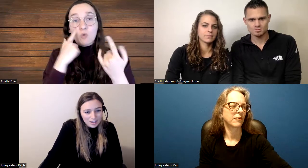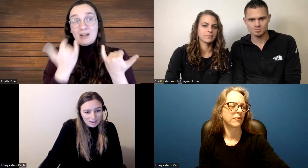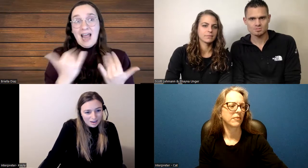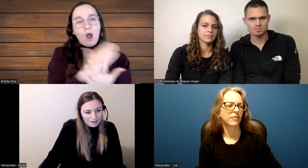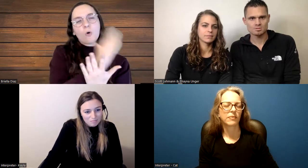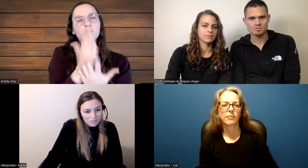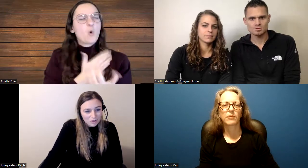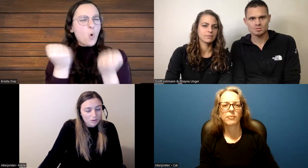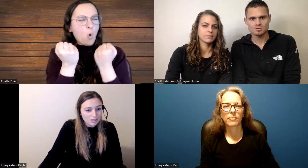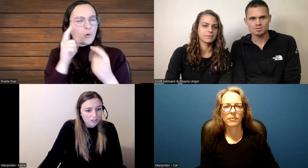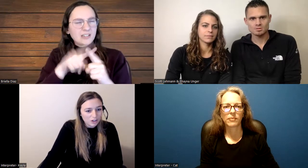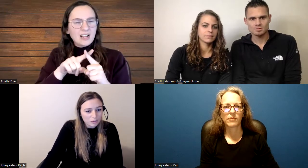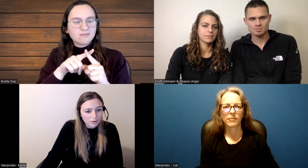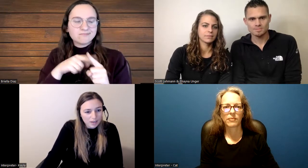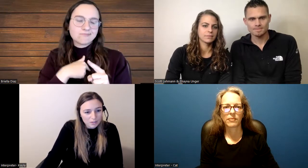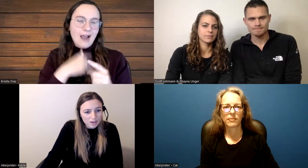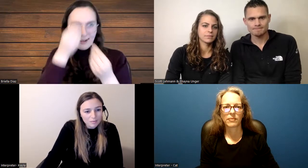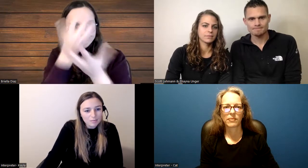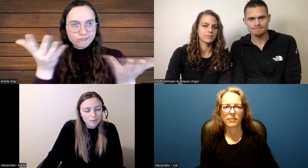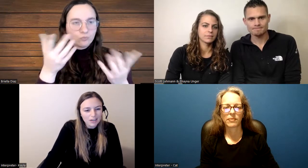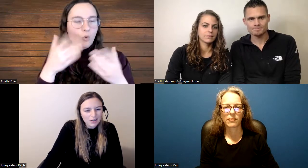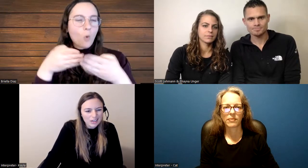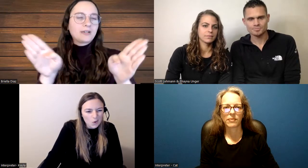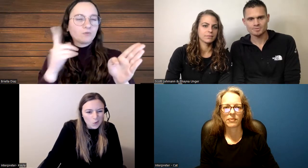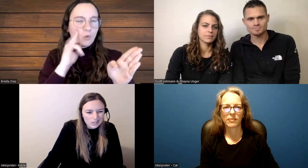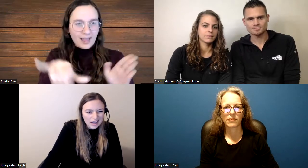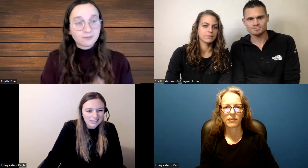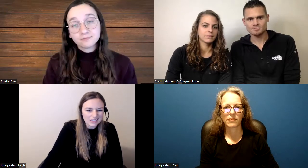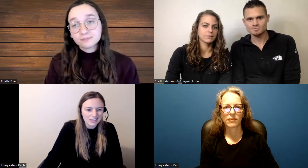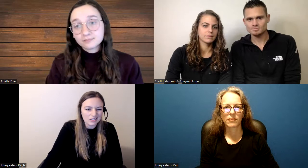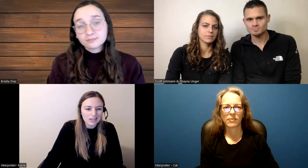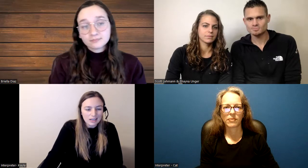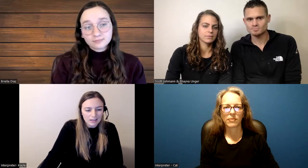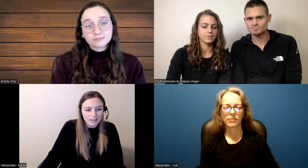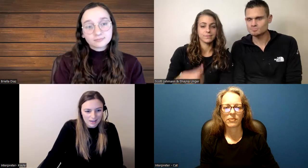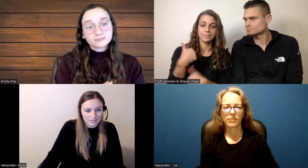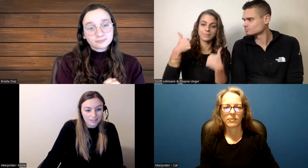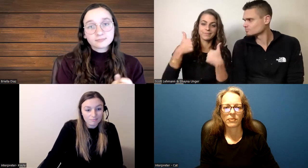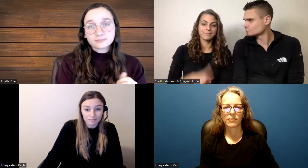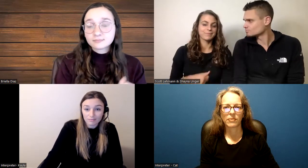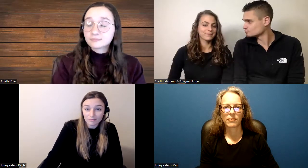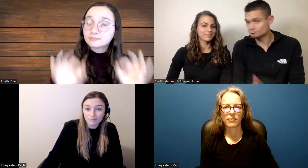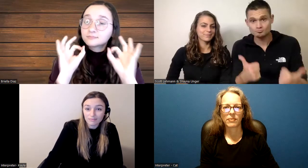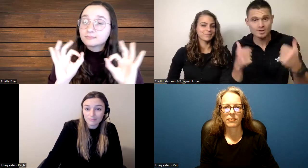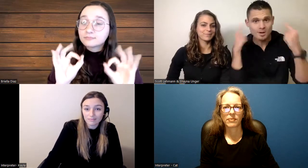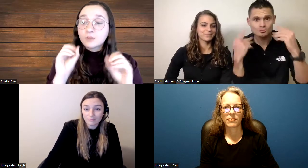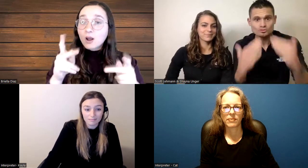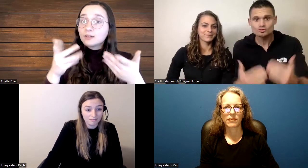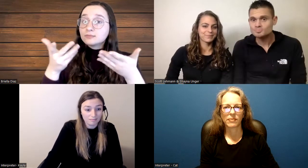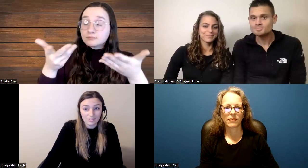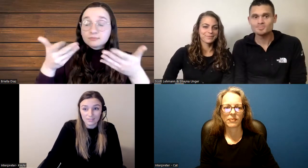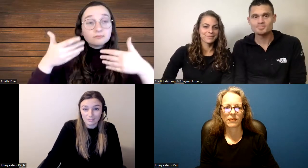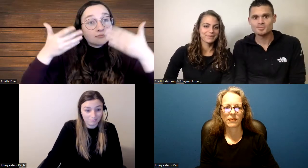time, you know, you guys can turn your cameras on, but we're going to go ahead and hold that until the end.